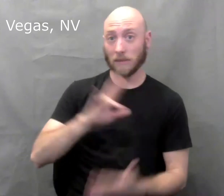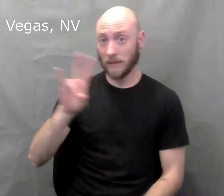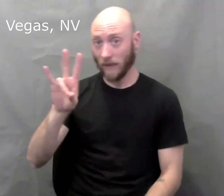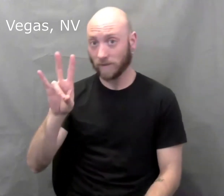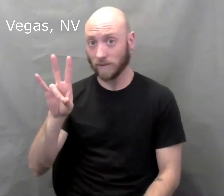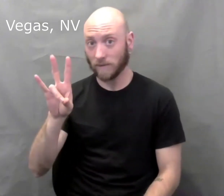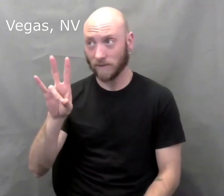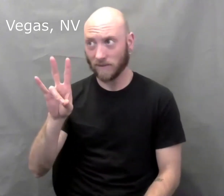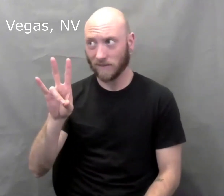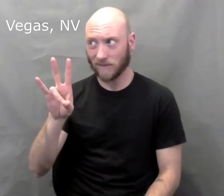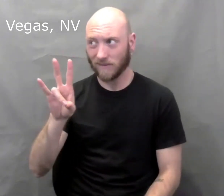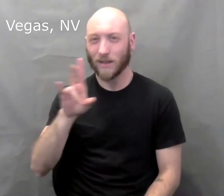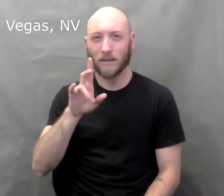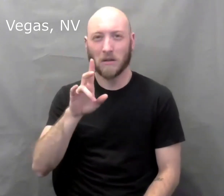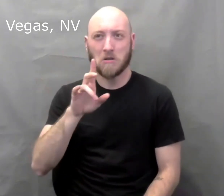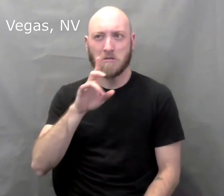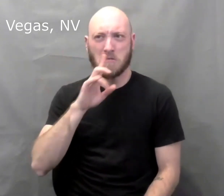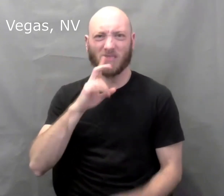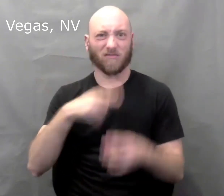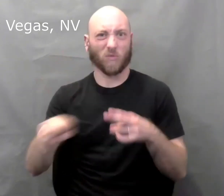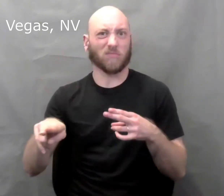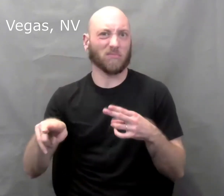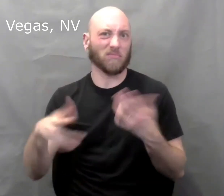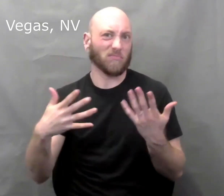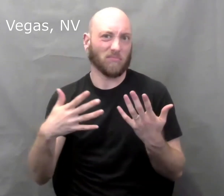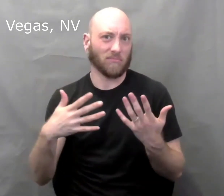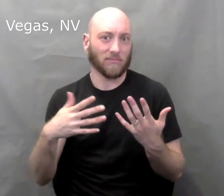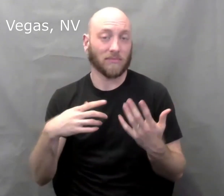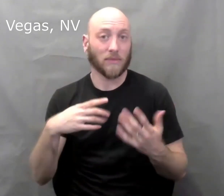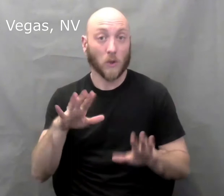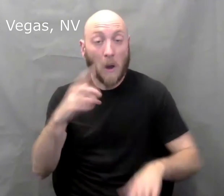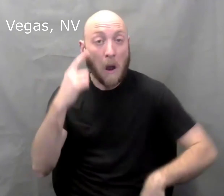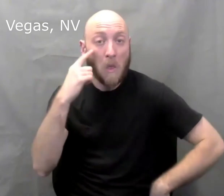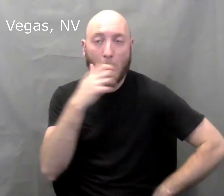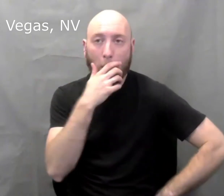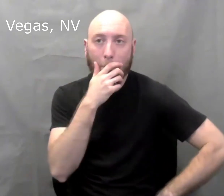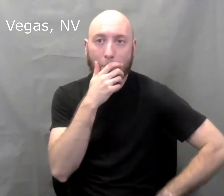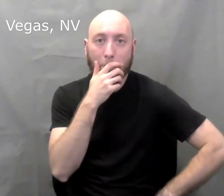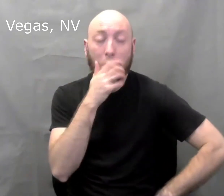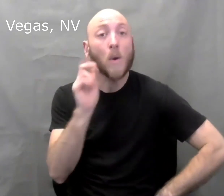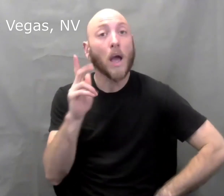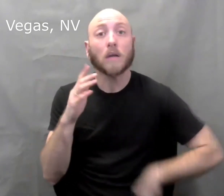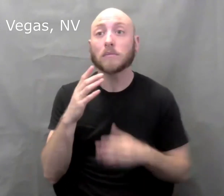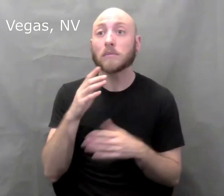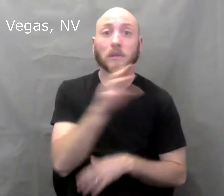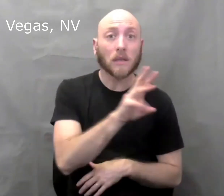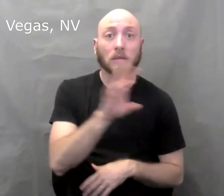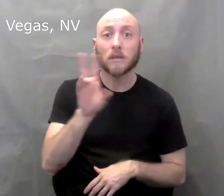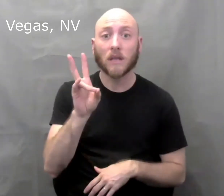quick, I guess would be the right word to use. I thought that I would do my 6 and 7 and I'd ask God to take away